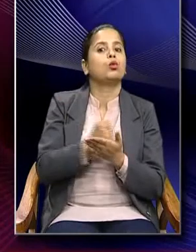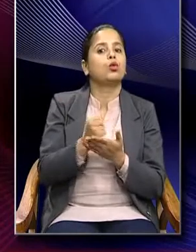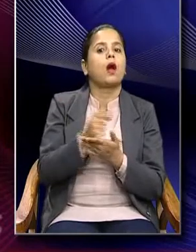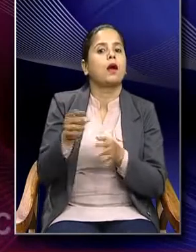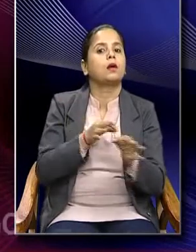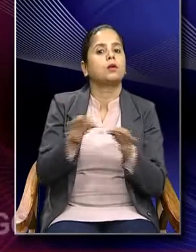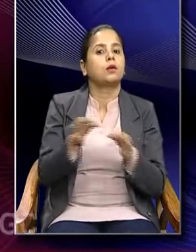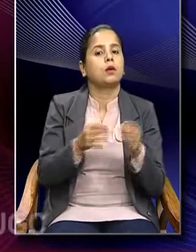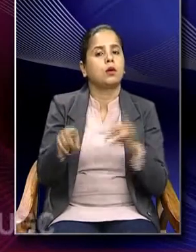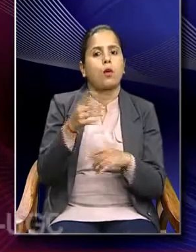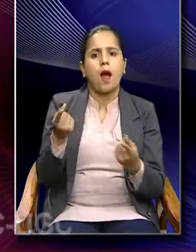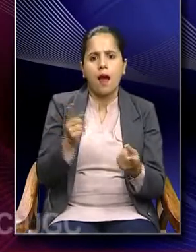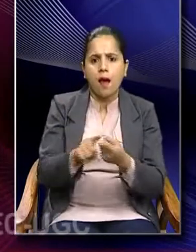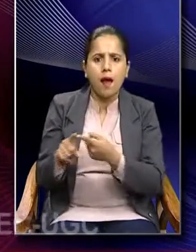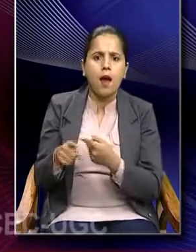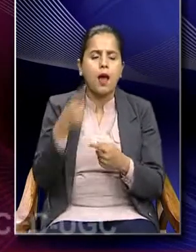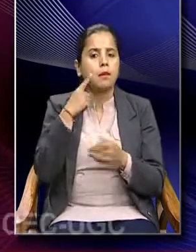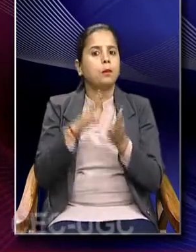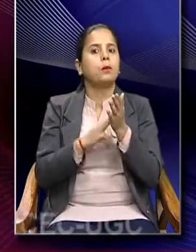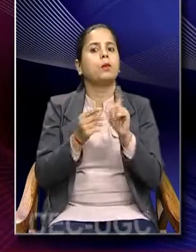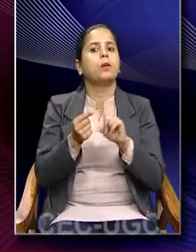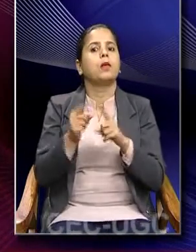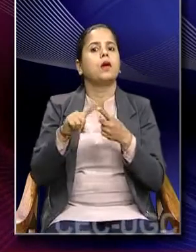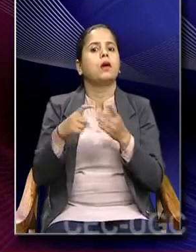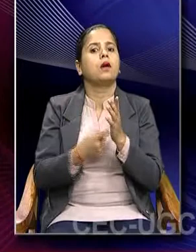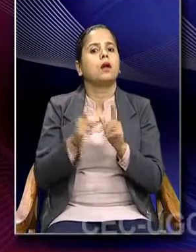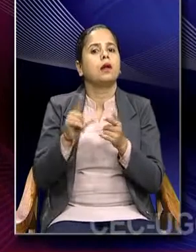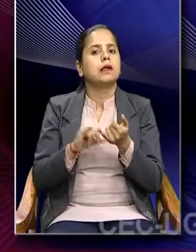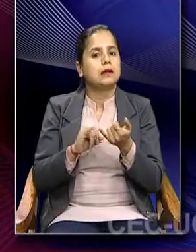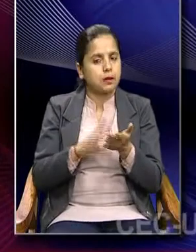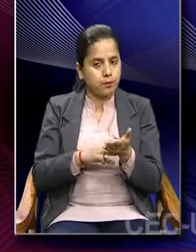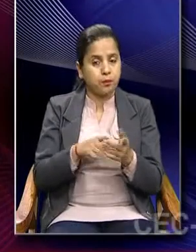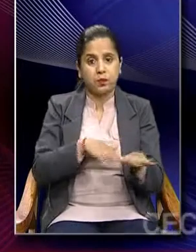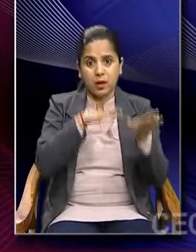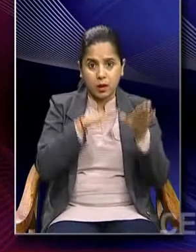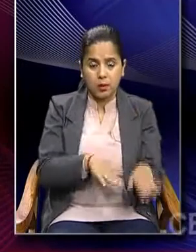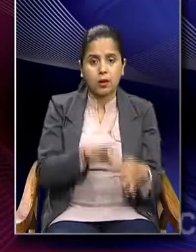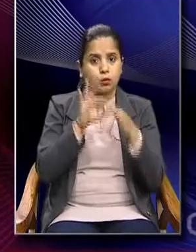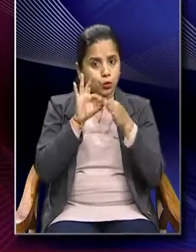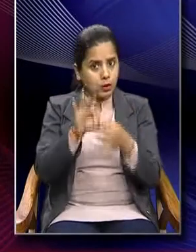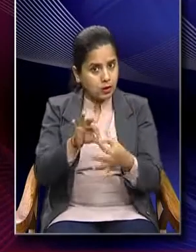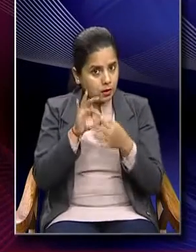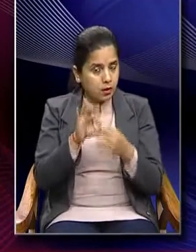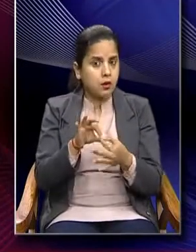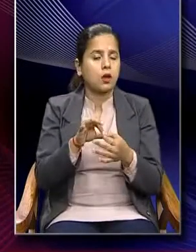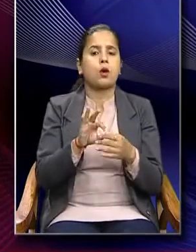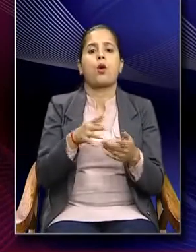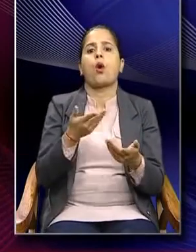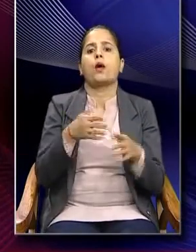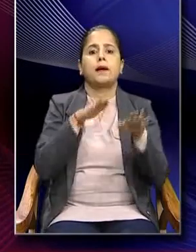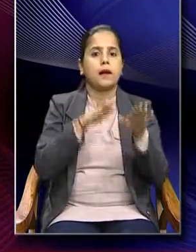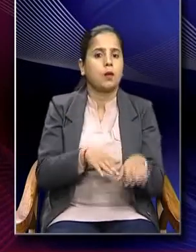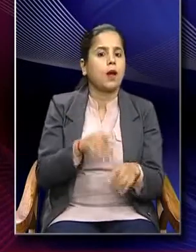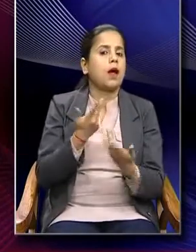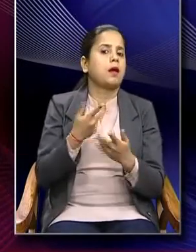the consequences of imperialism. So, dependency relationship or dependent position